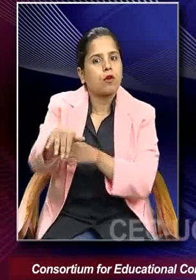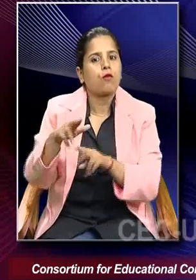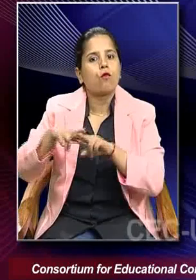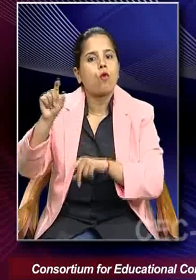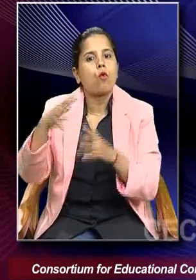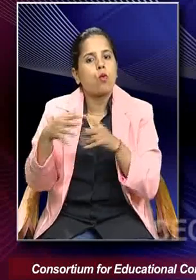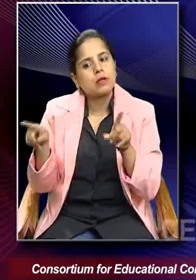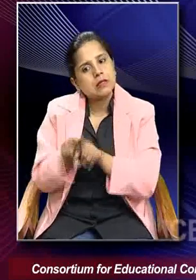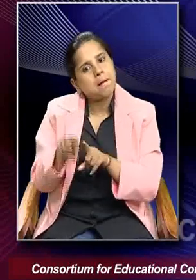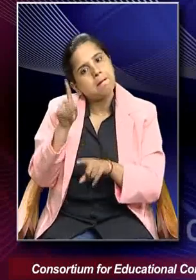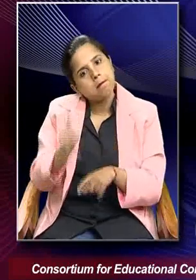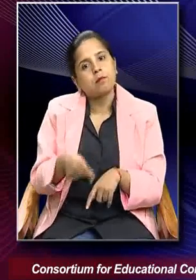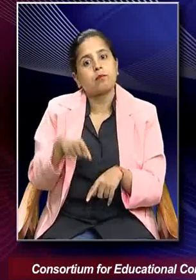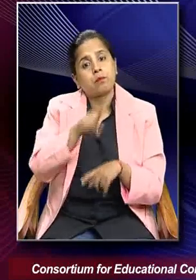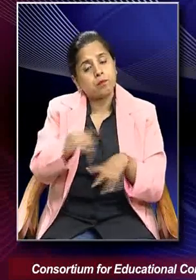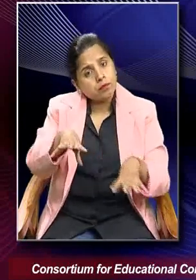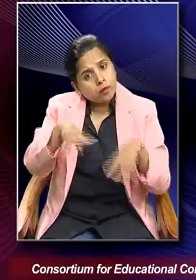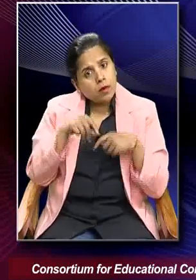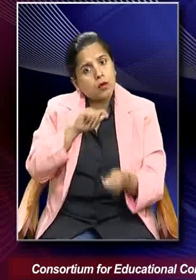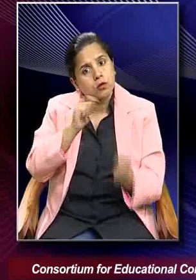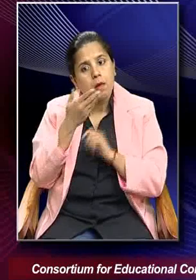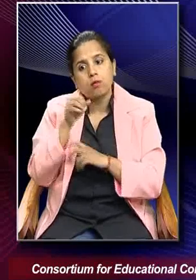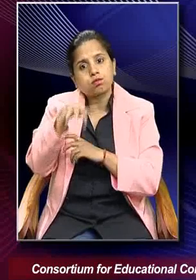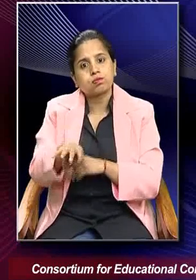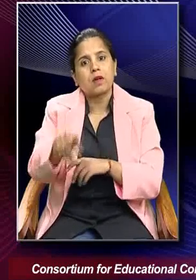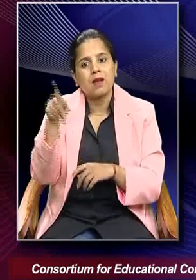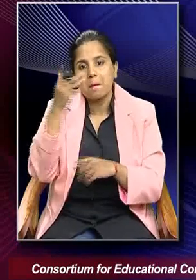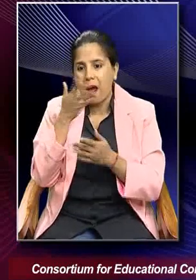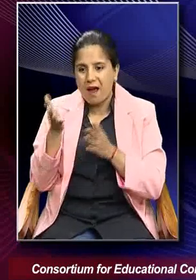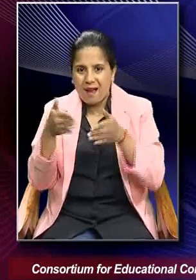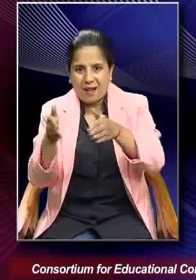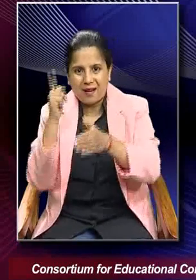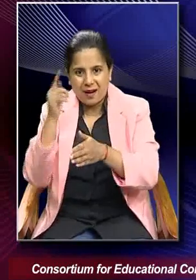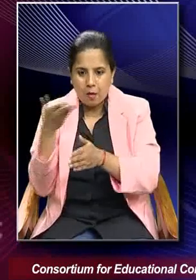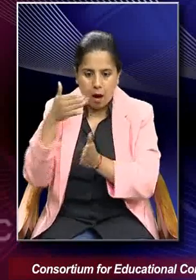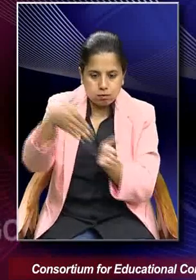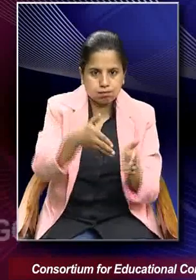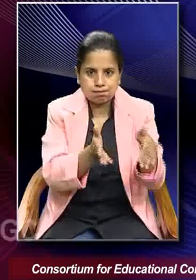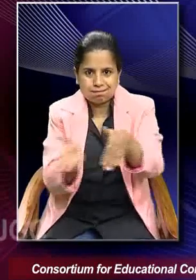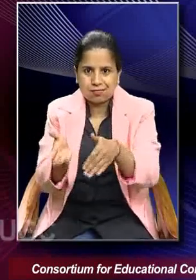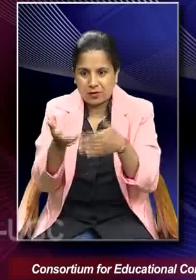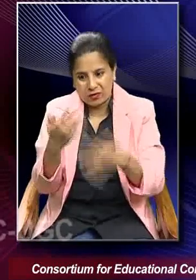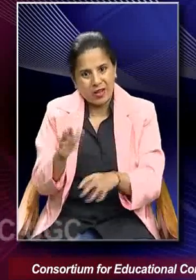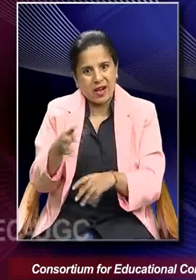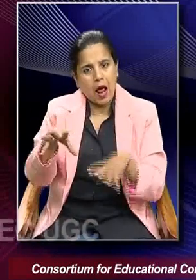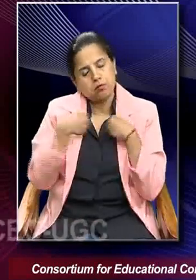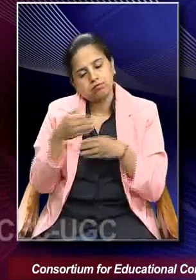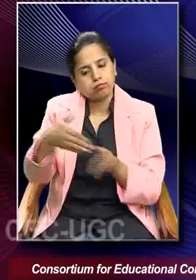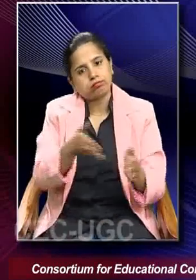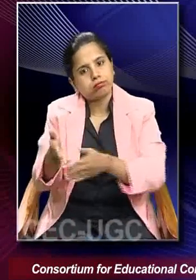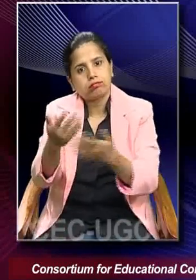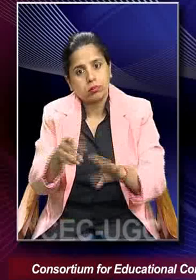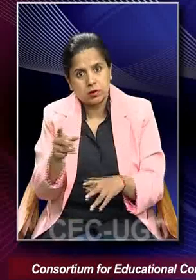of time. He should adapt and flow like a river. So this is another concept which individuals can